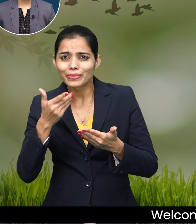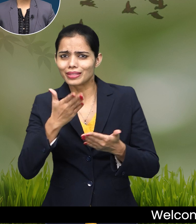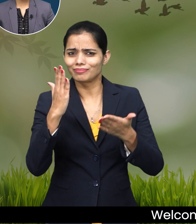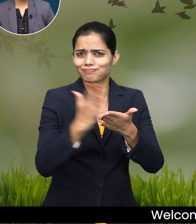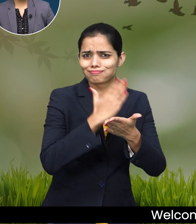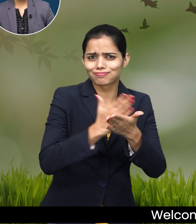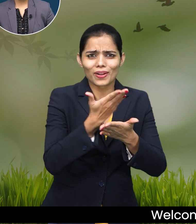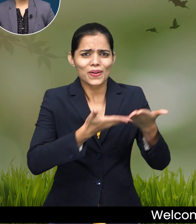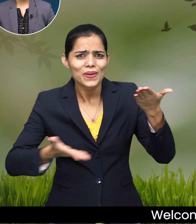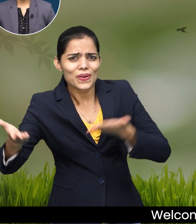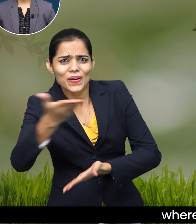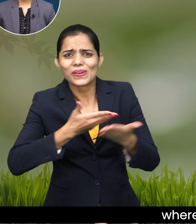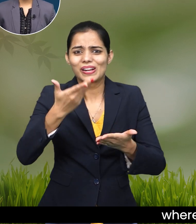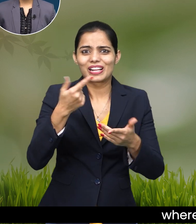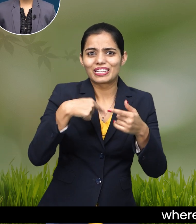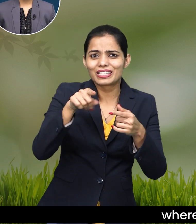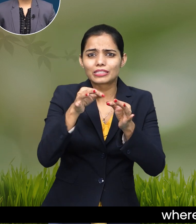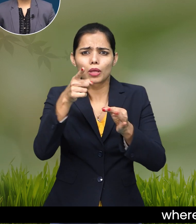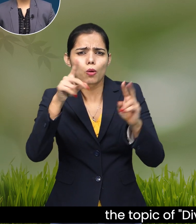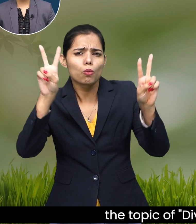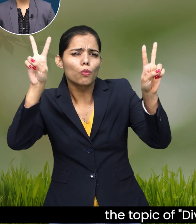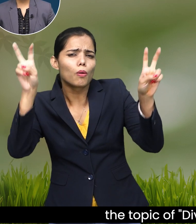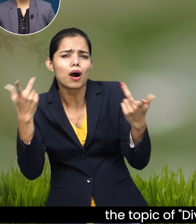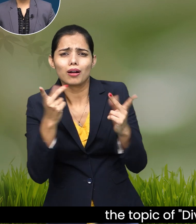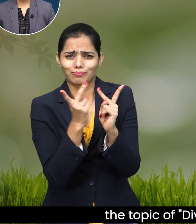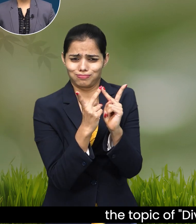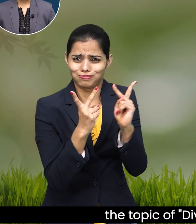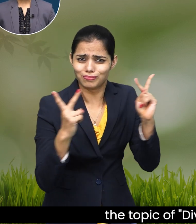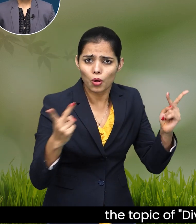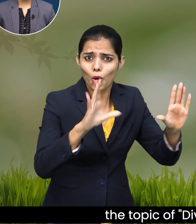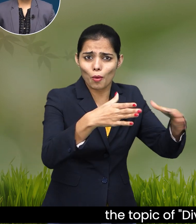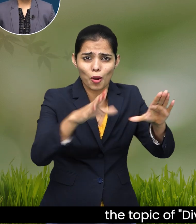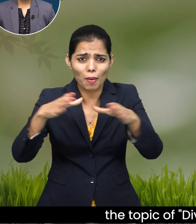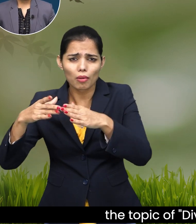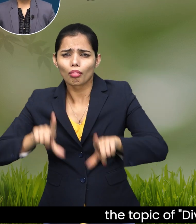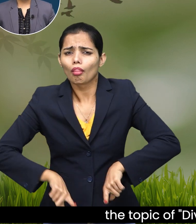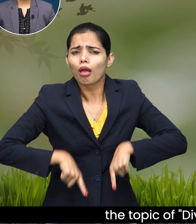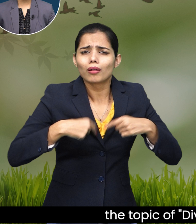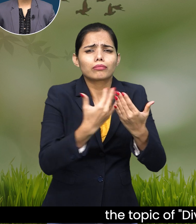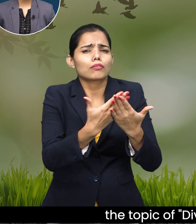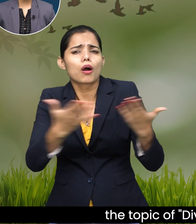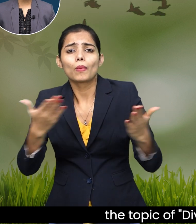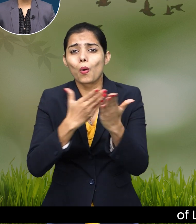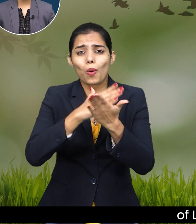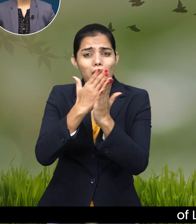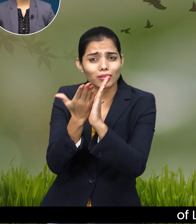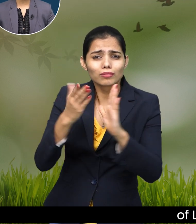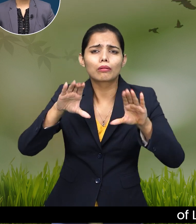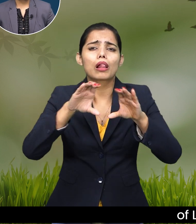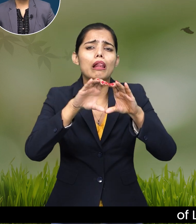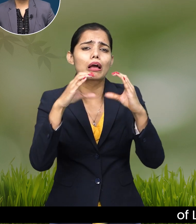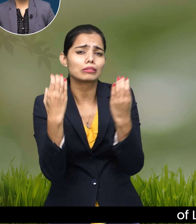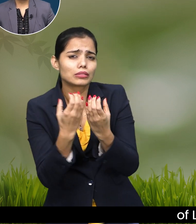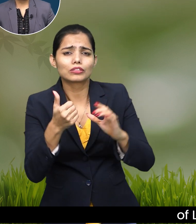Welcome to this session where we will explore the topic of diversity and classification of